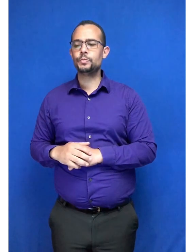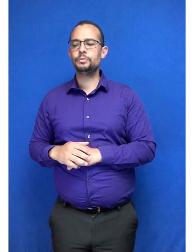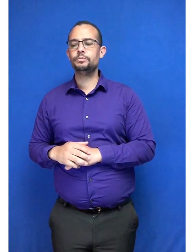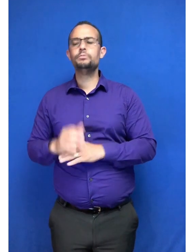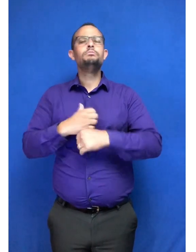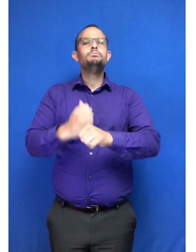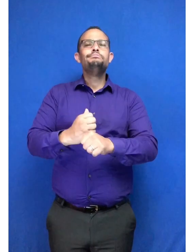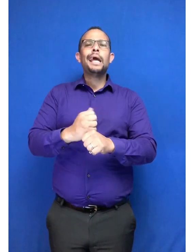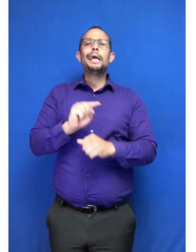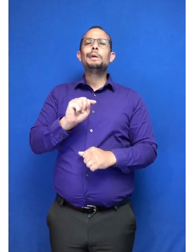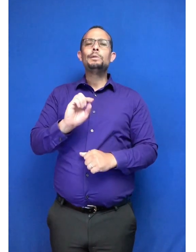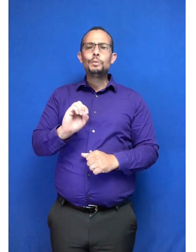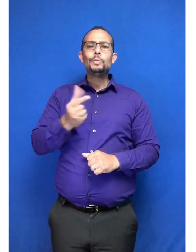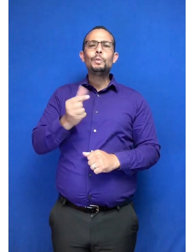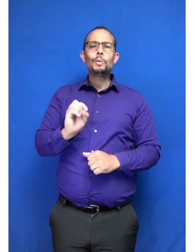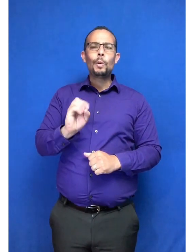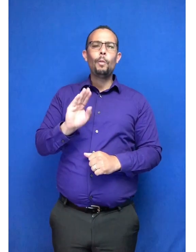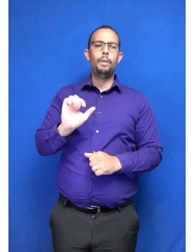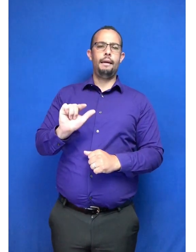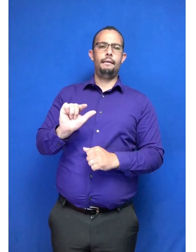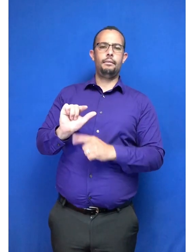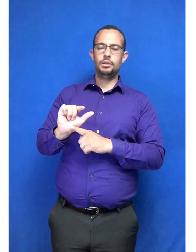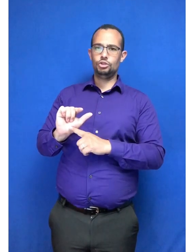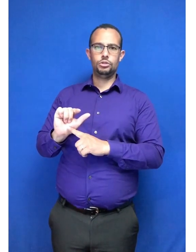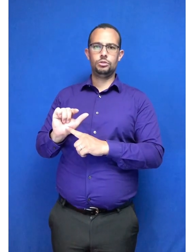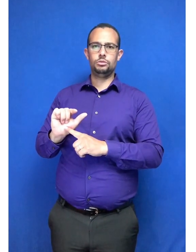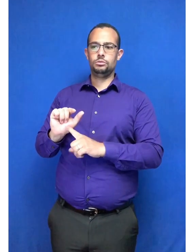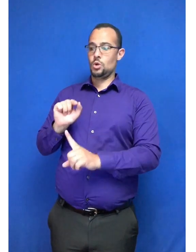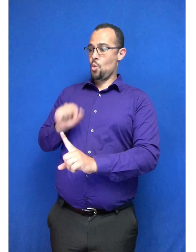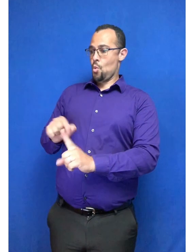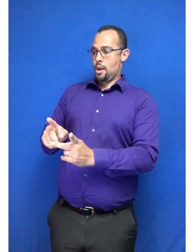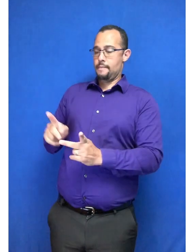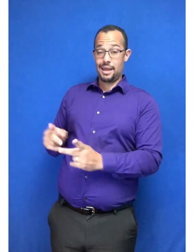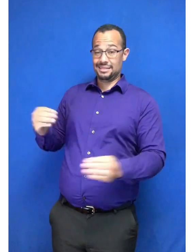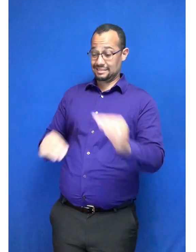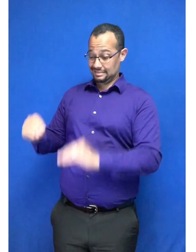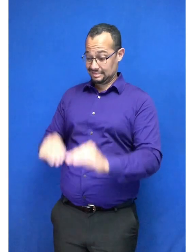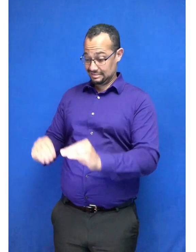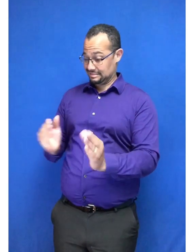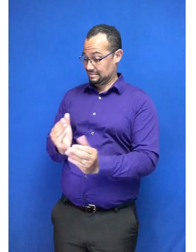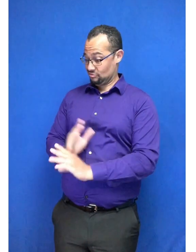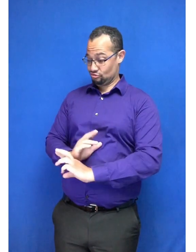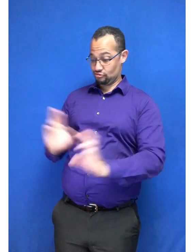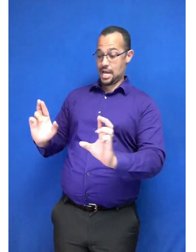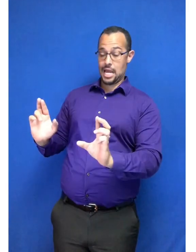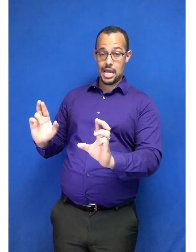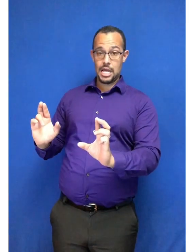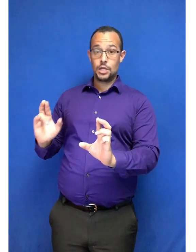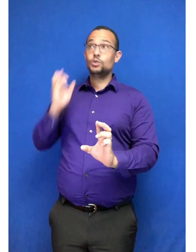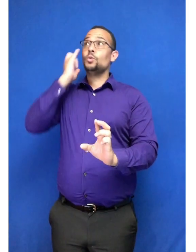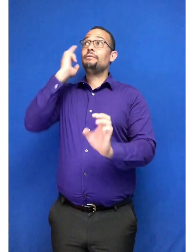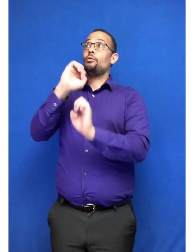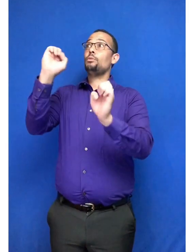arises, you don't have to look for all of these things. You have one place to just grab and know you have everything you